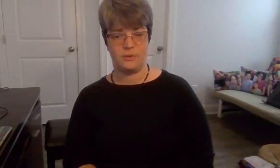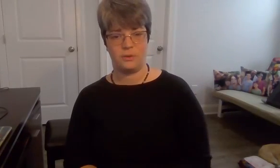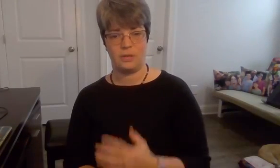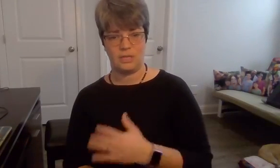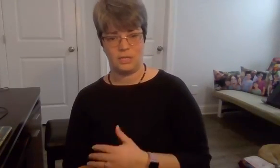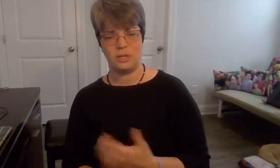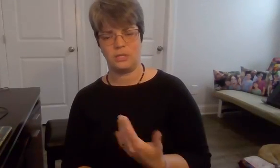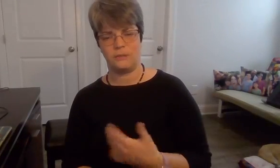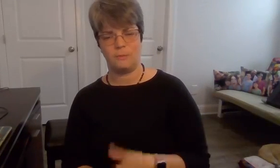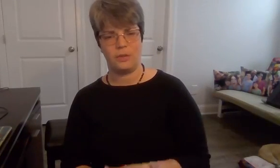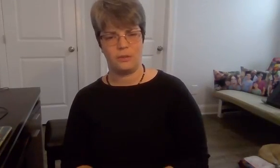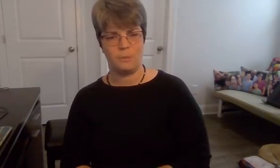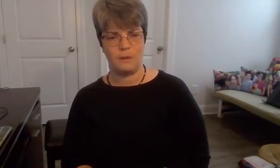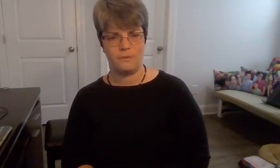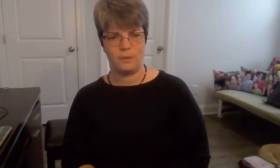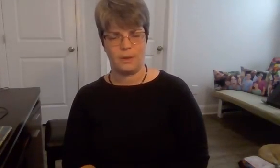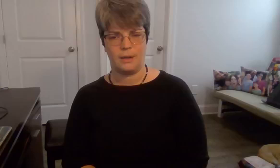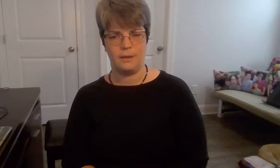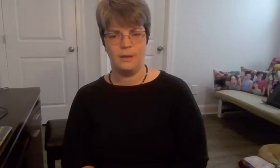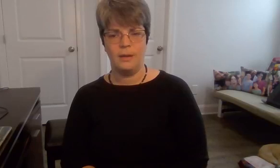you're a teacher, I did developmental therapy for a little while.